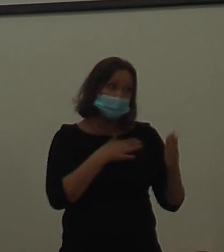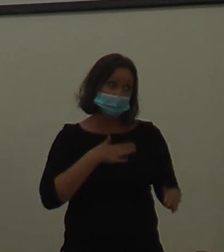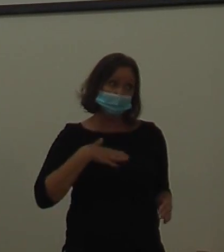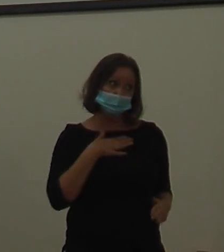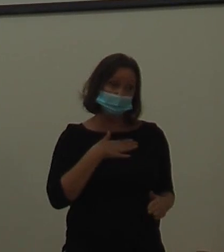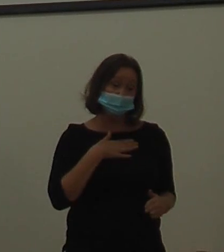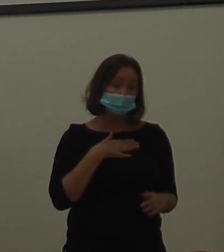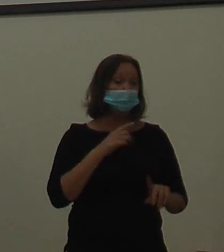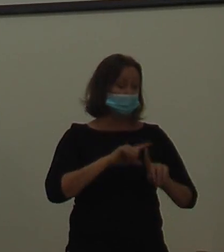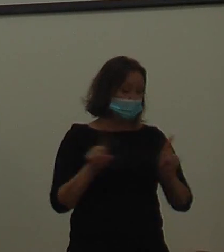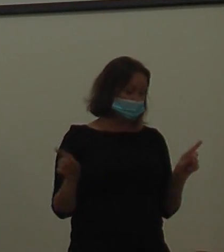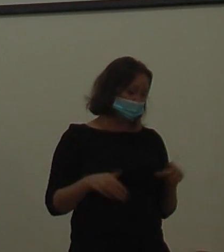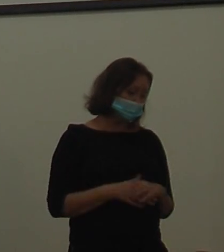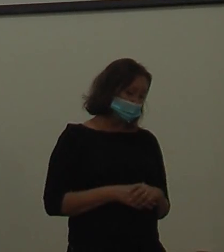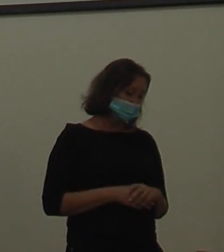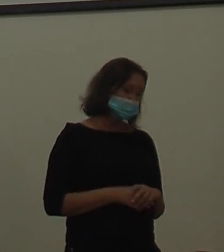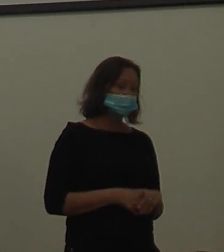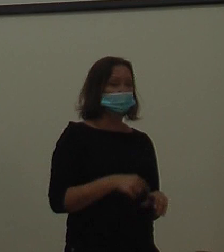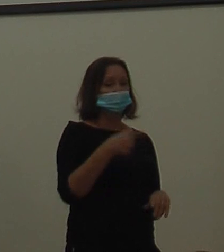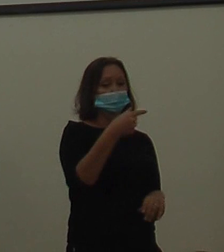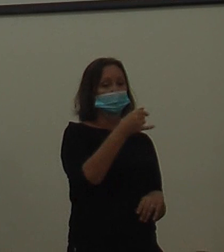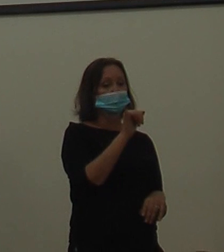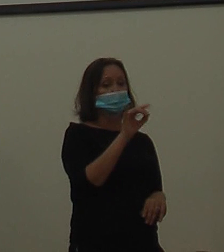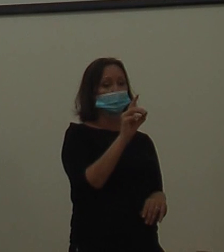But Gideon,